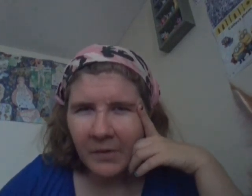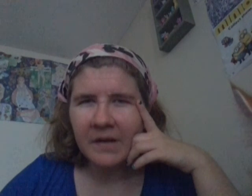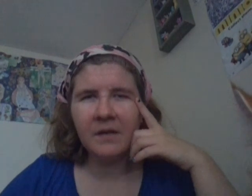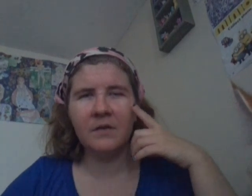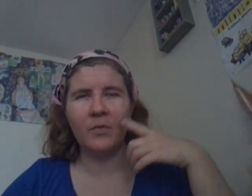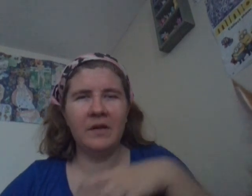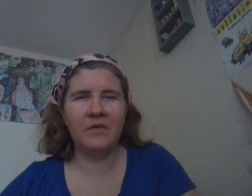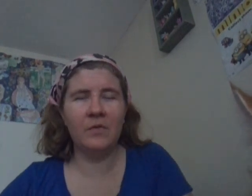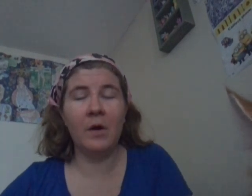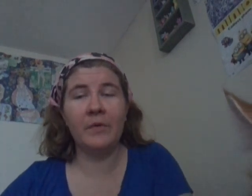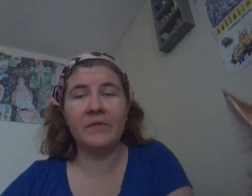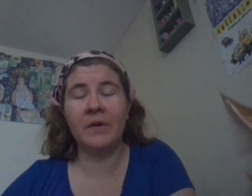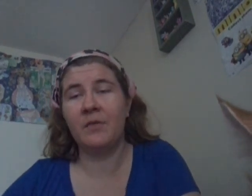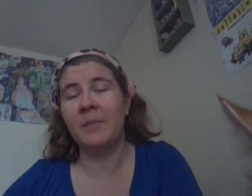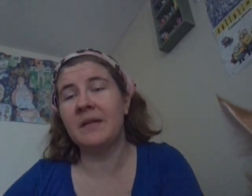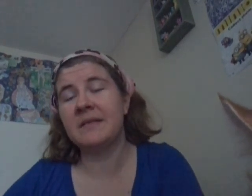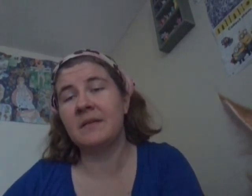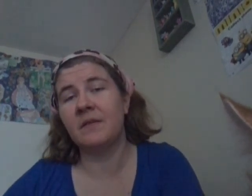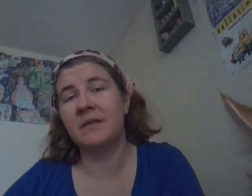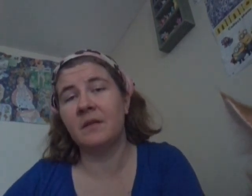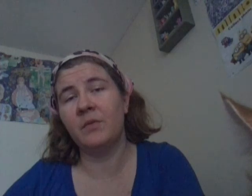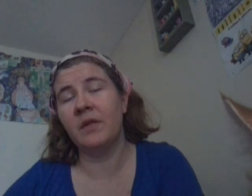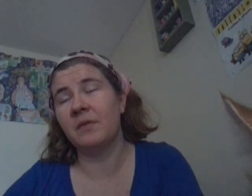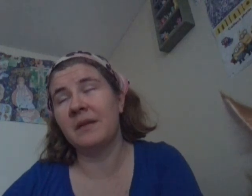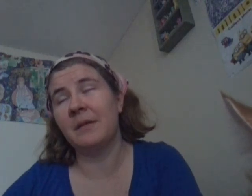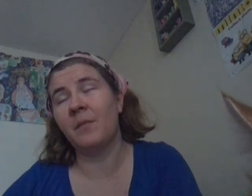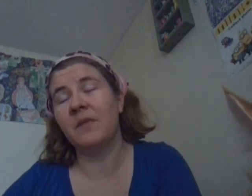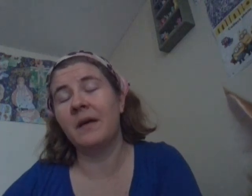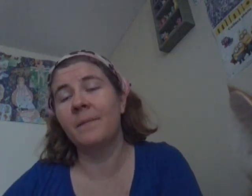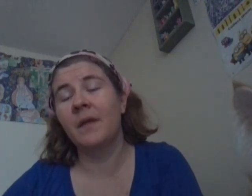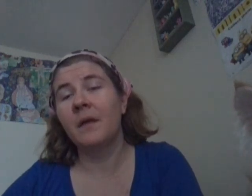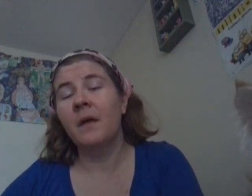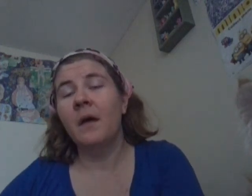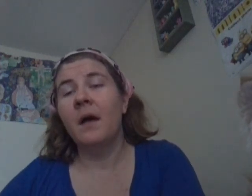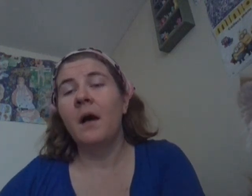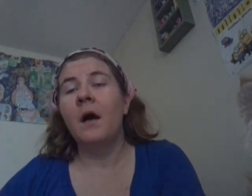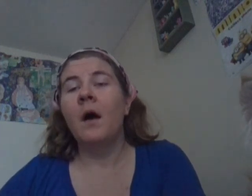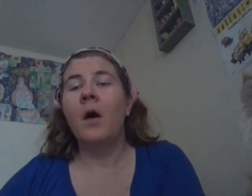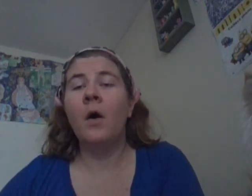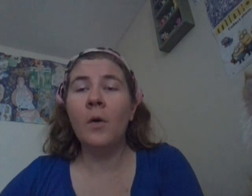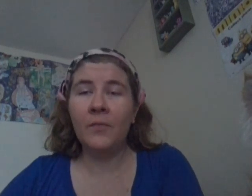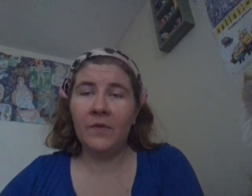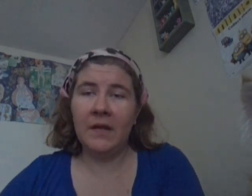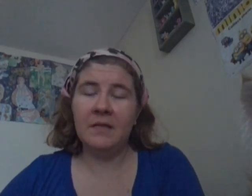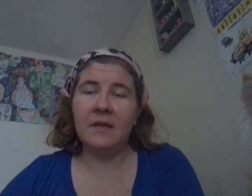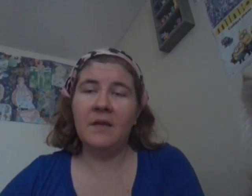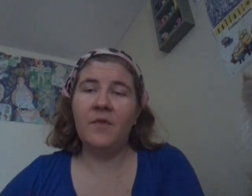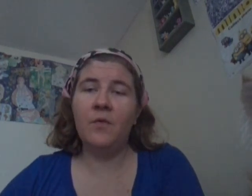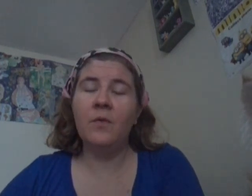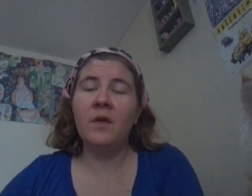tolerating 22, almost 23 minutes of this, it'll be 23 about the time I'm done, hopefully if you